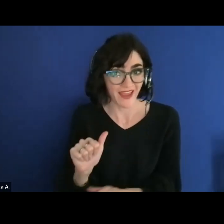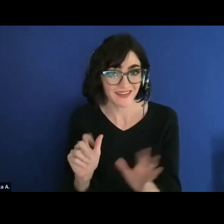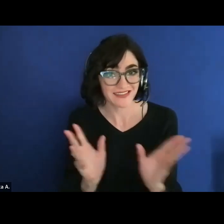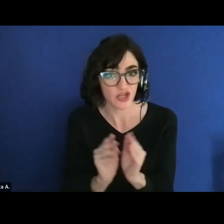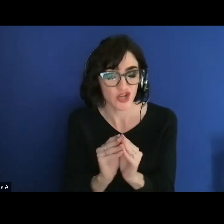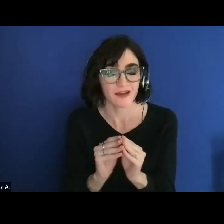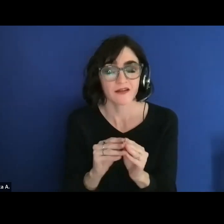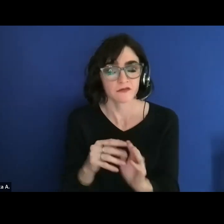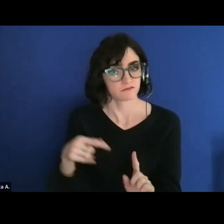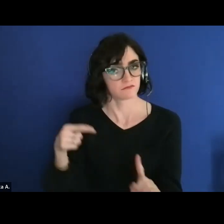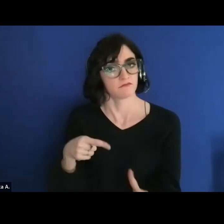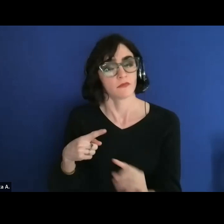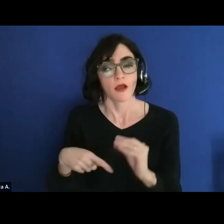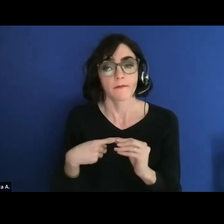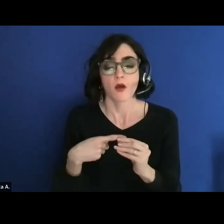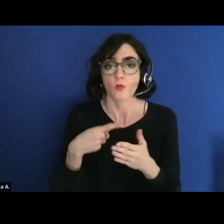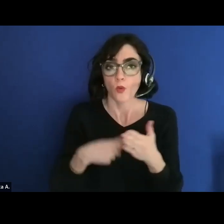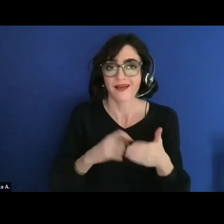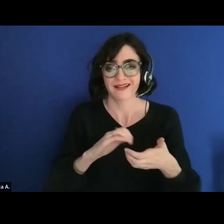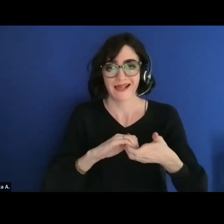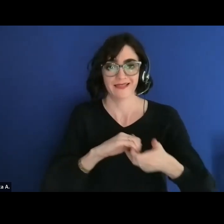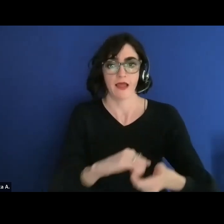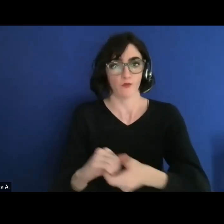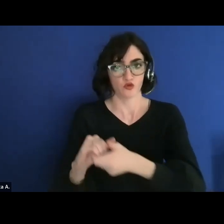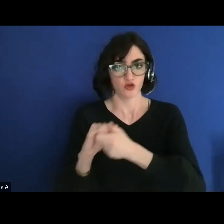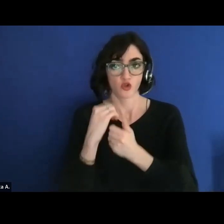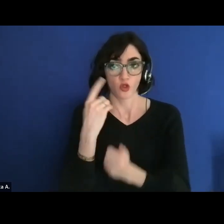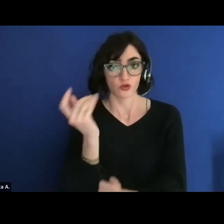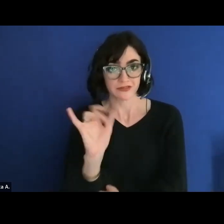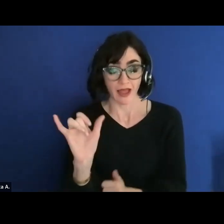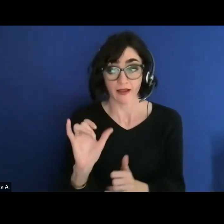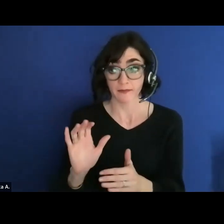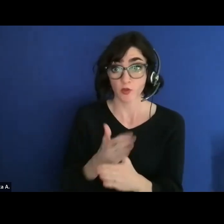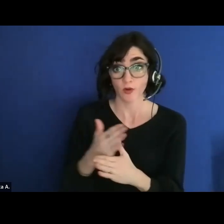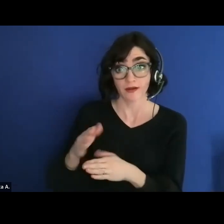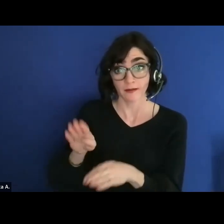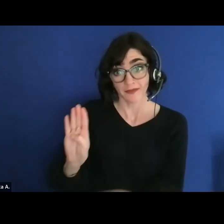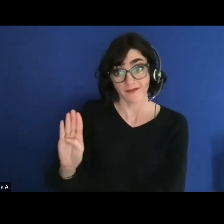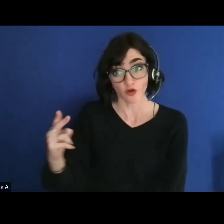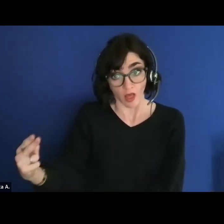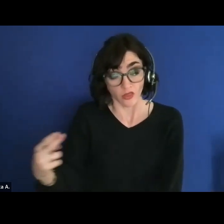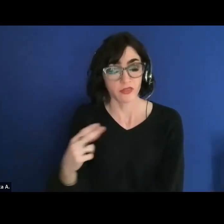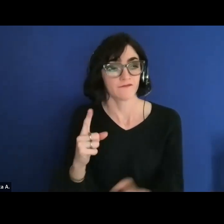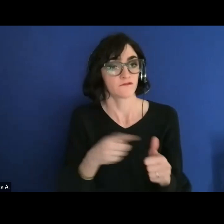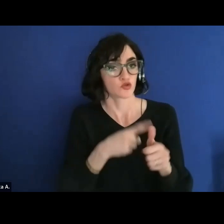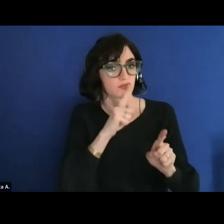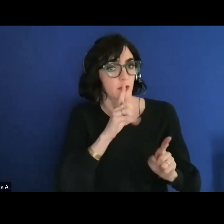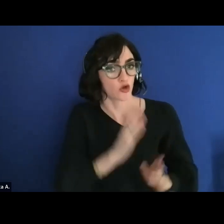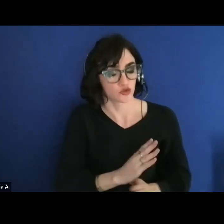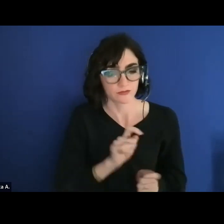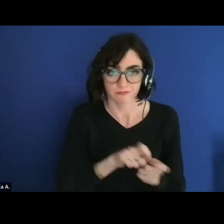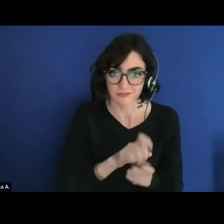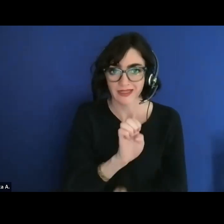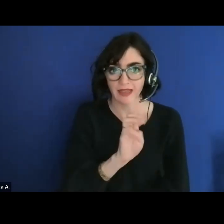about what collaboration between behavioral health and first responders, specifically emergency medical